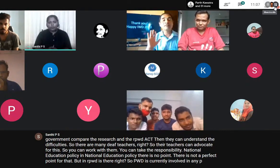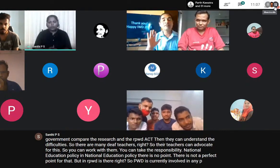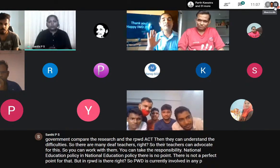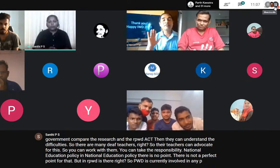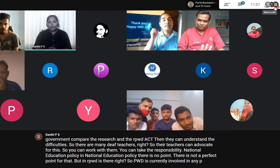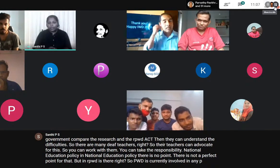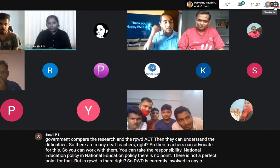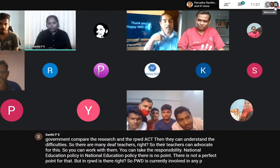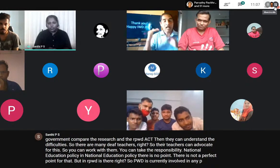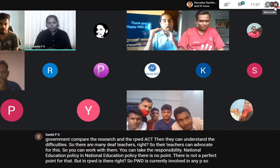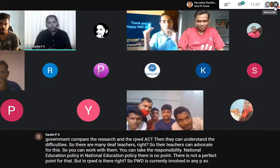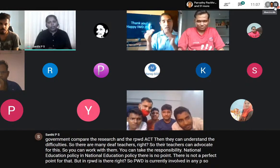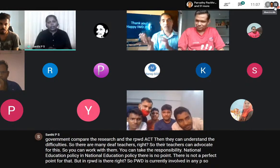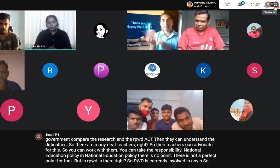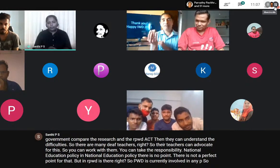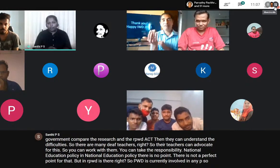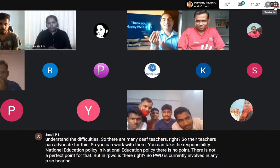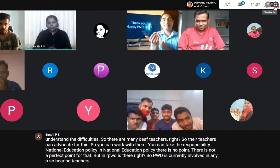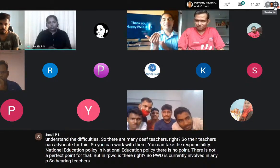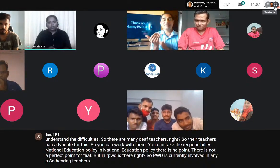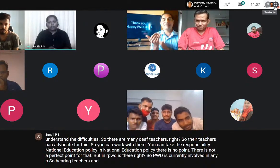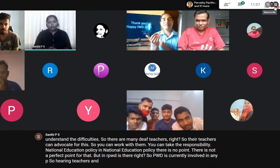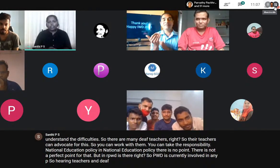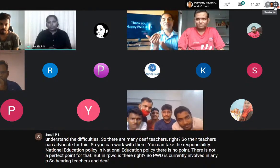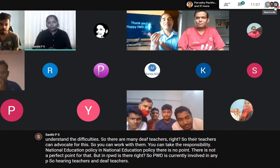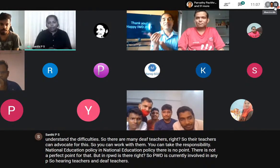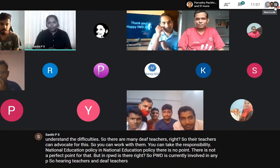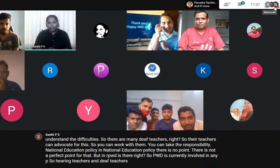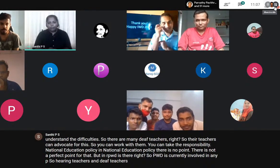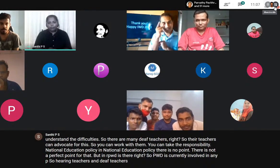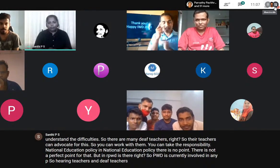So hearing teachers and deaf teachers were equal, right?